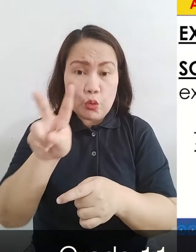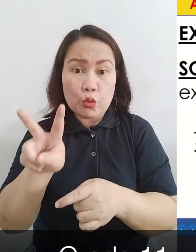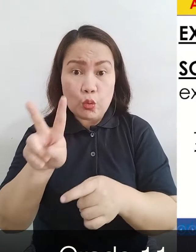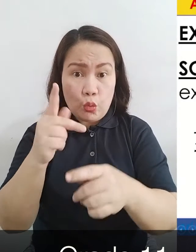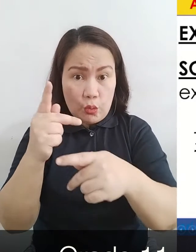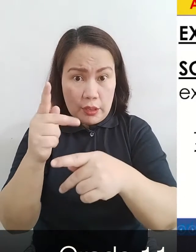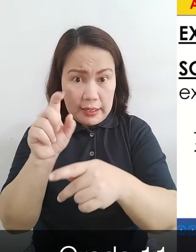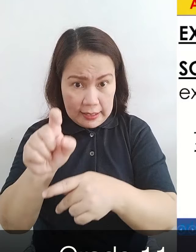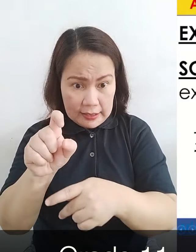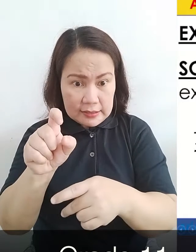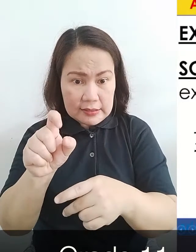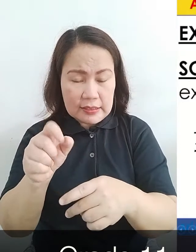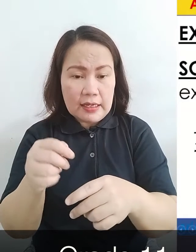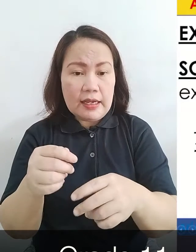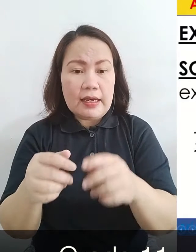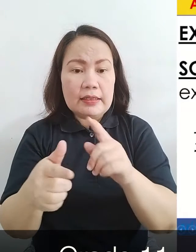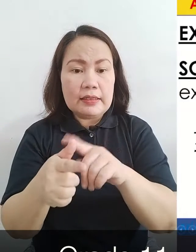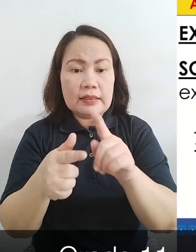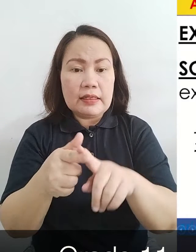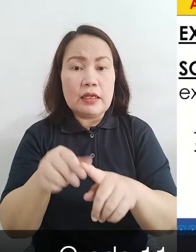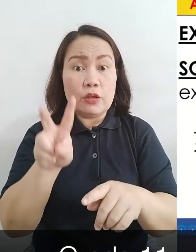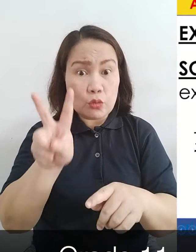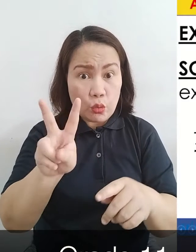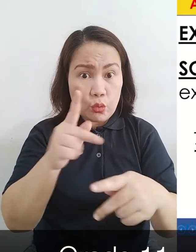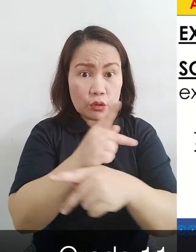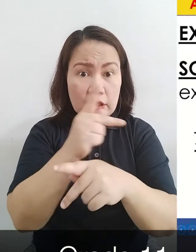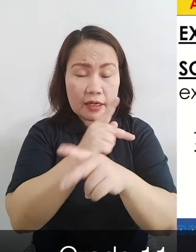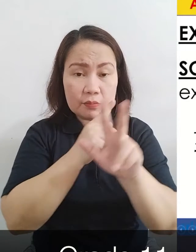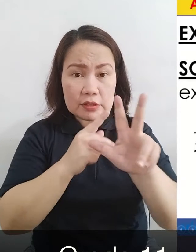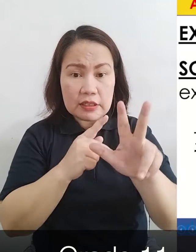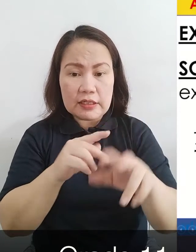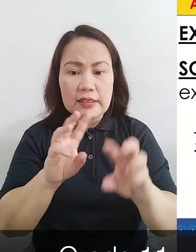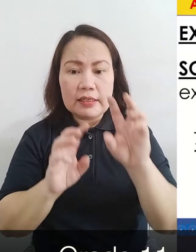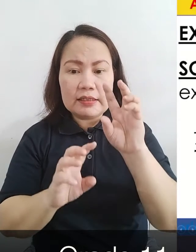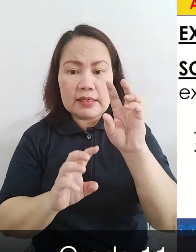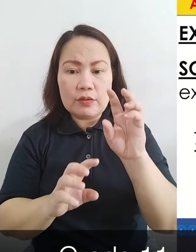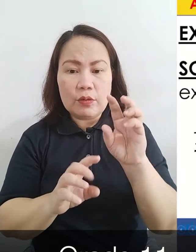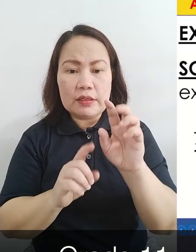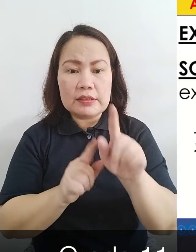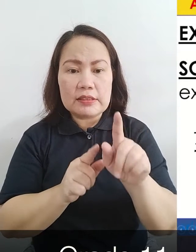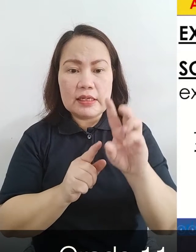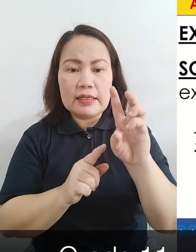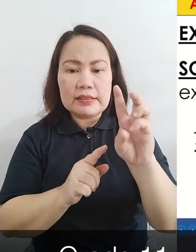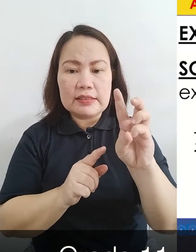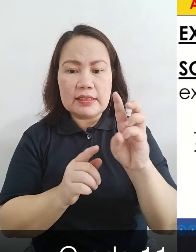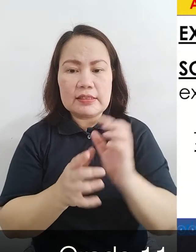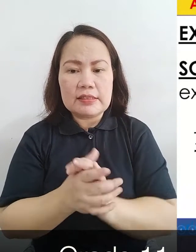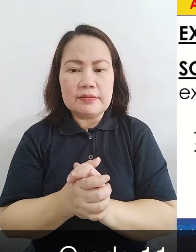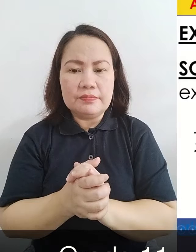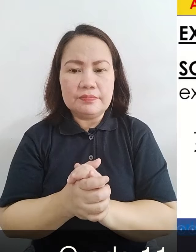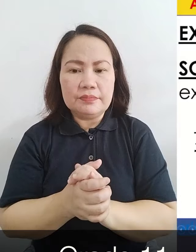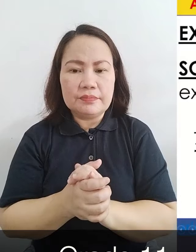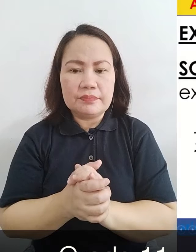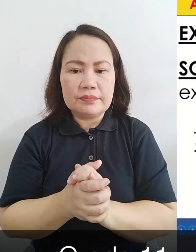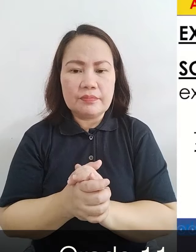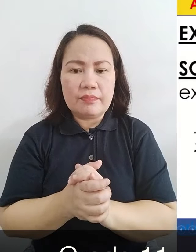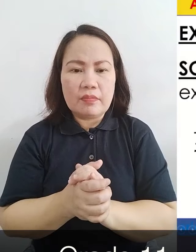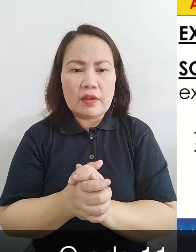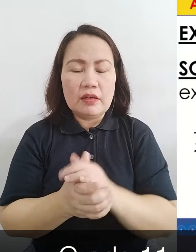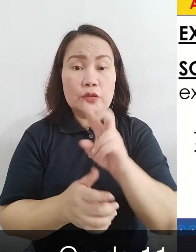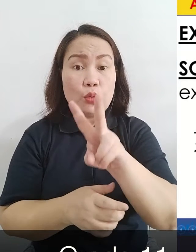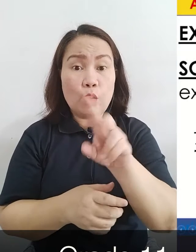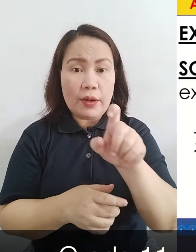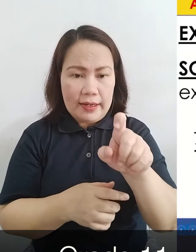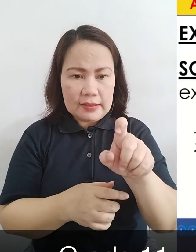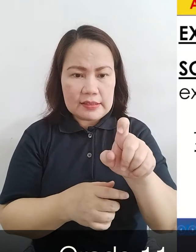So first, add muna natin yung numerator. X minus 5 plus, distribute natin to sa